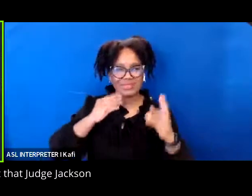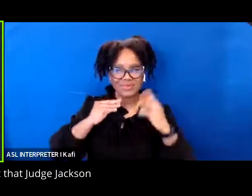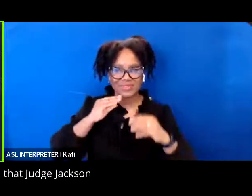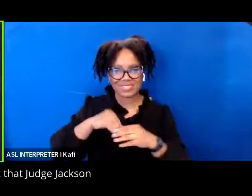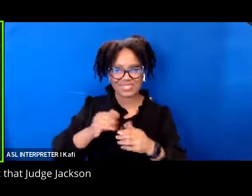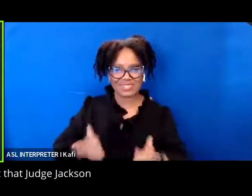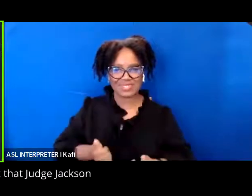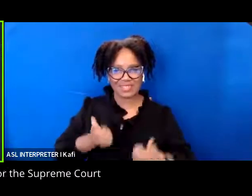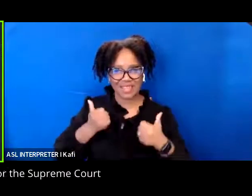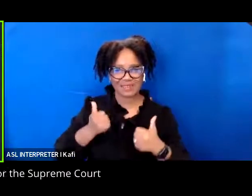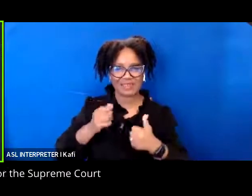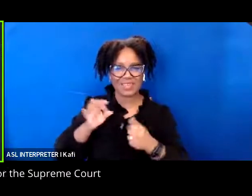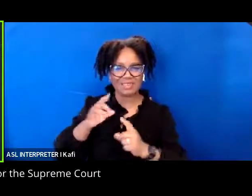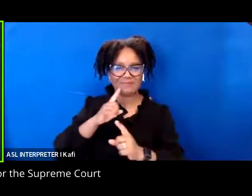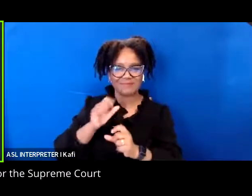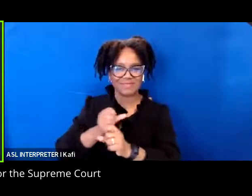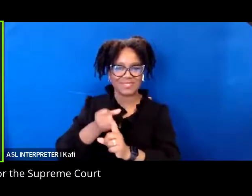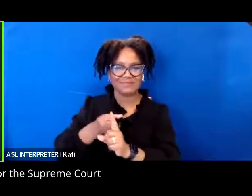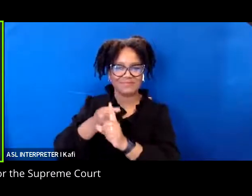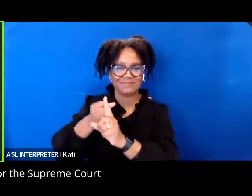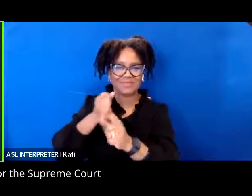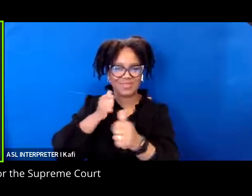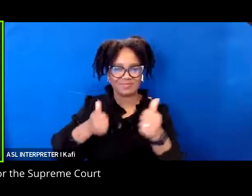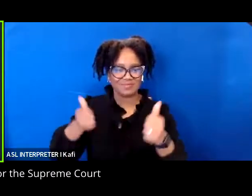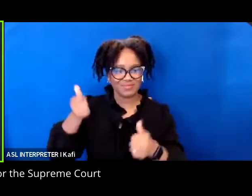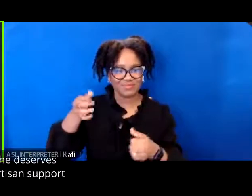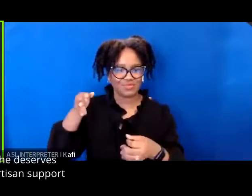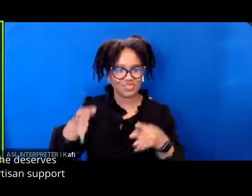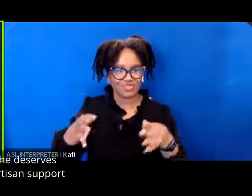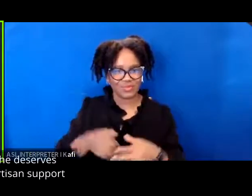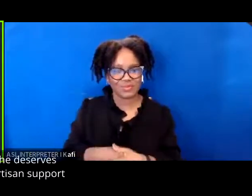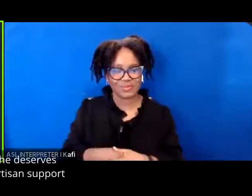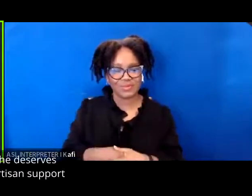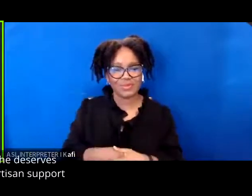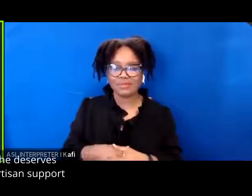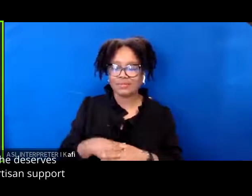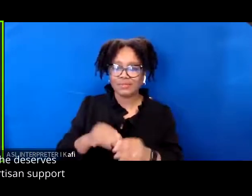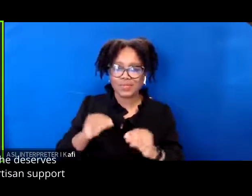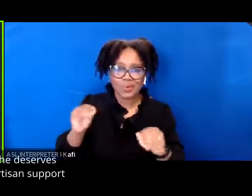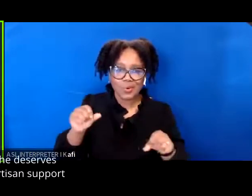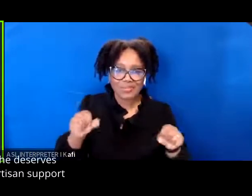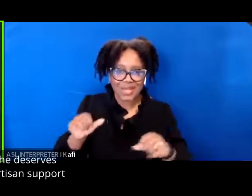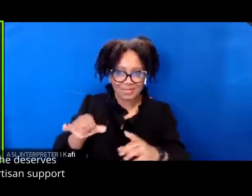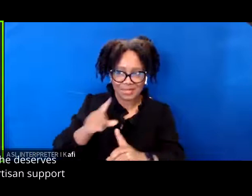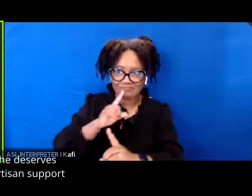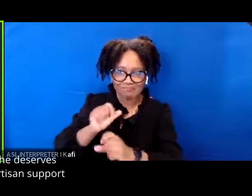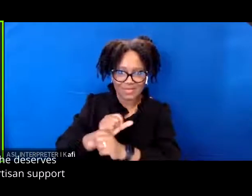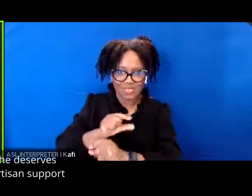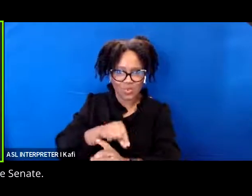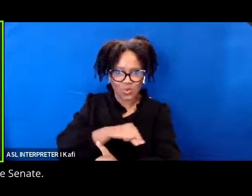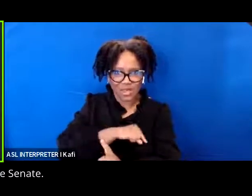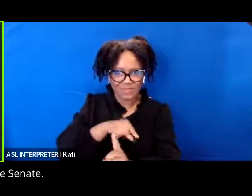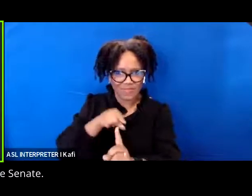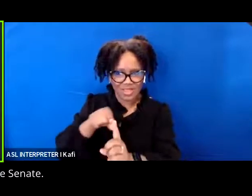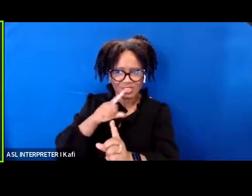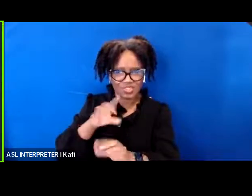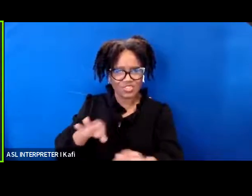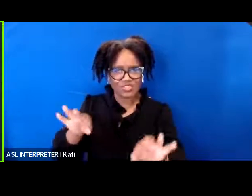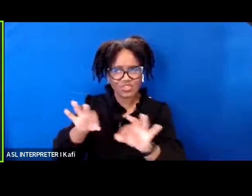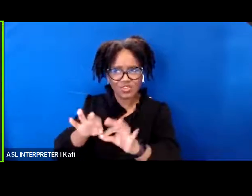doubt that judge jackson is highly qualified for the supreme court and that she deserves strong bipartisan support from the